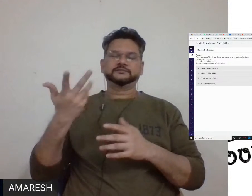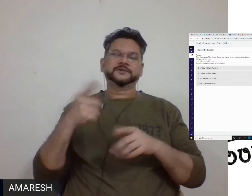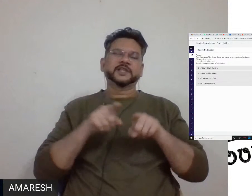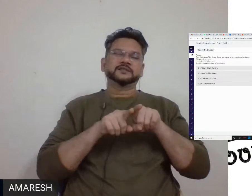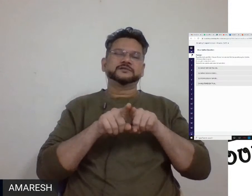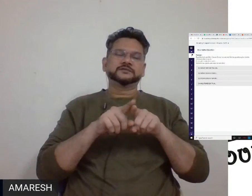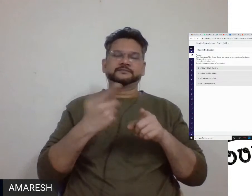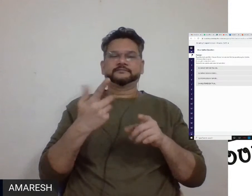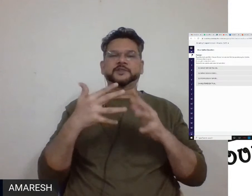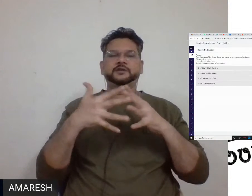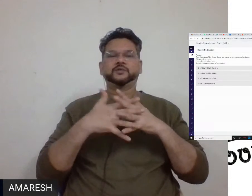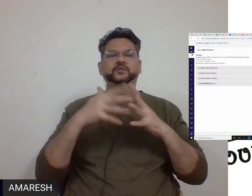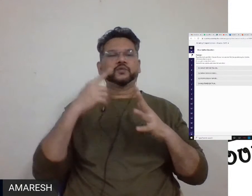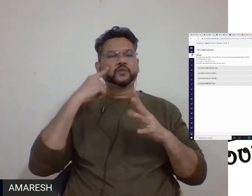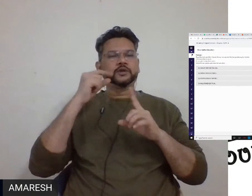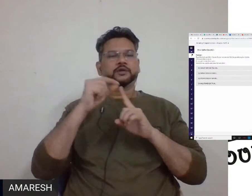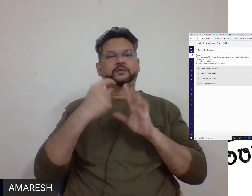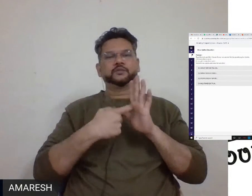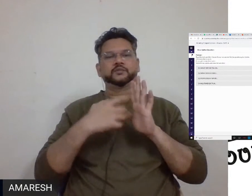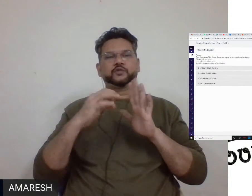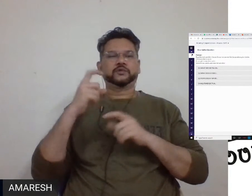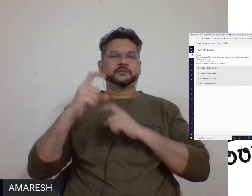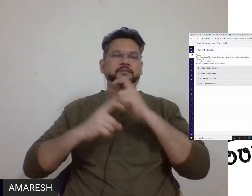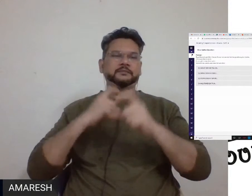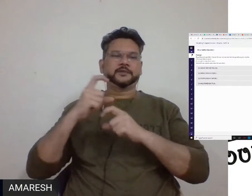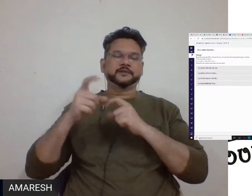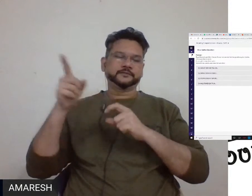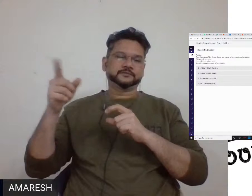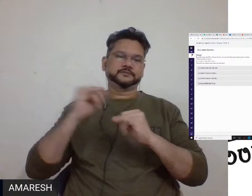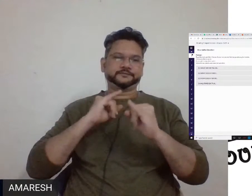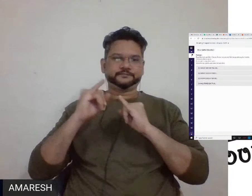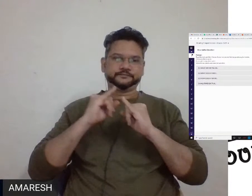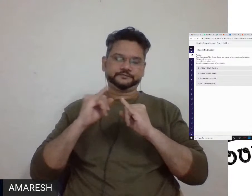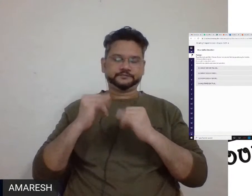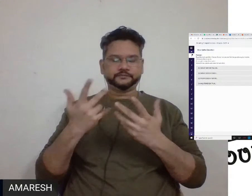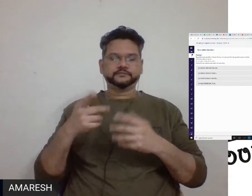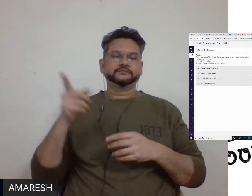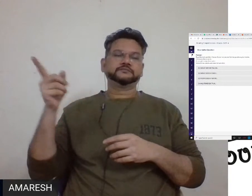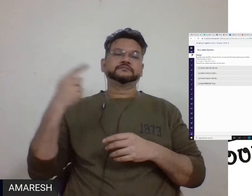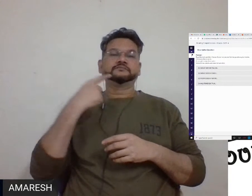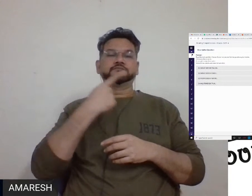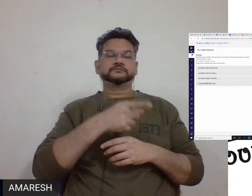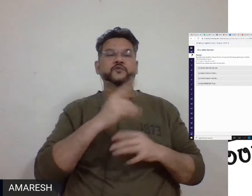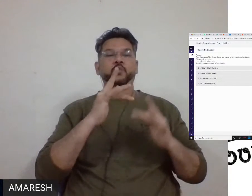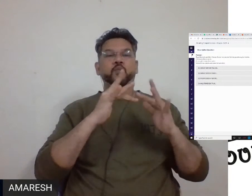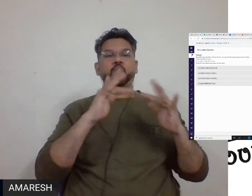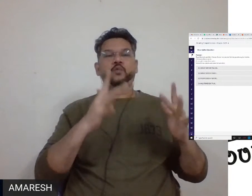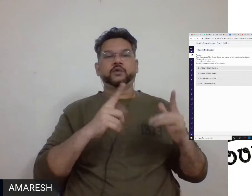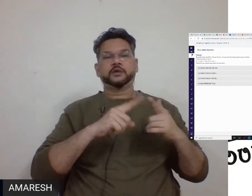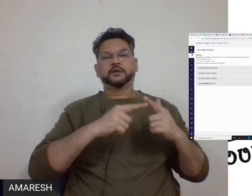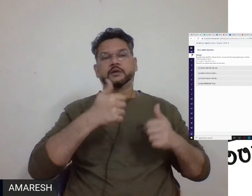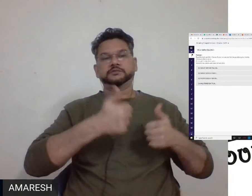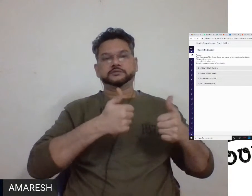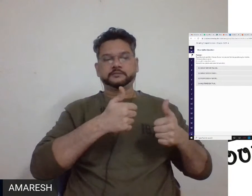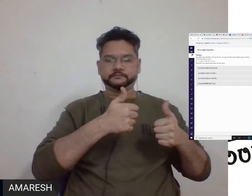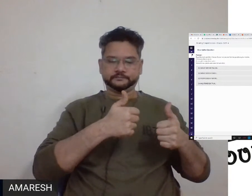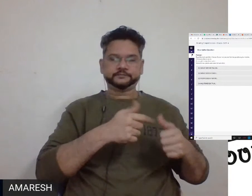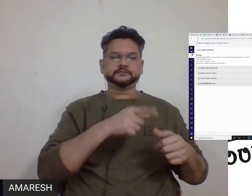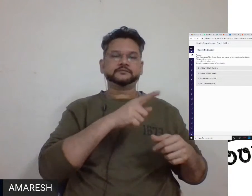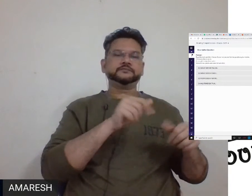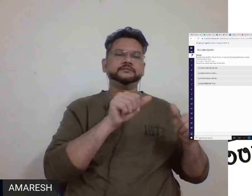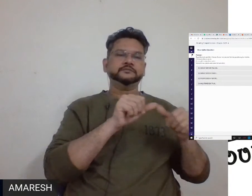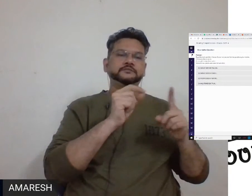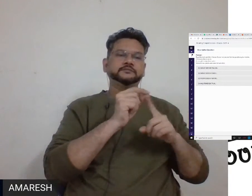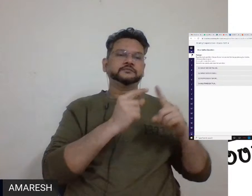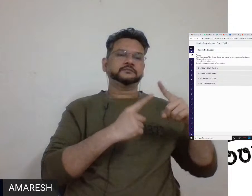say they go to Wipro. Wipro might say, okay, now this is the online test that you got to take. There are certain questions in aptitude, certain questions in